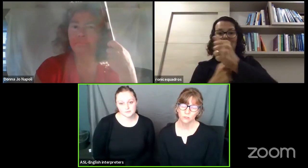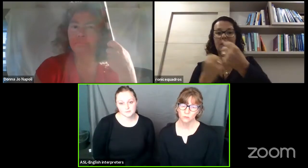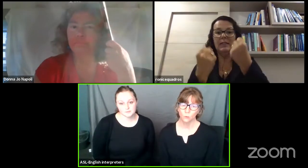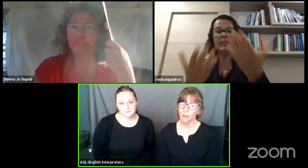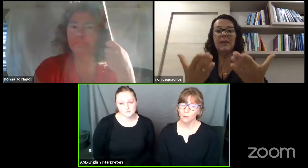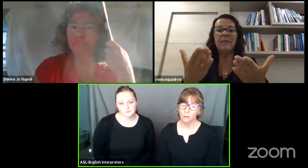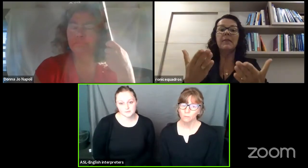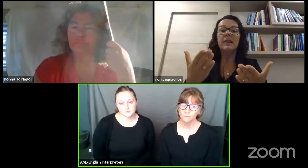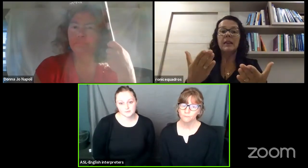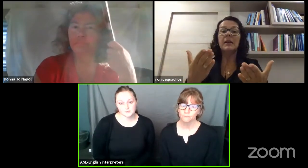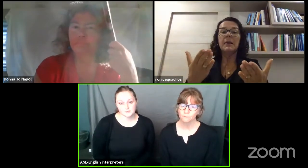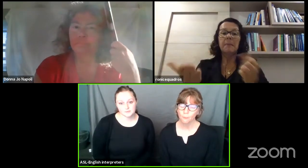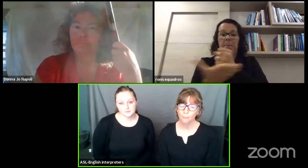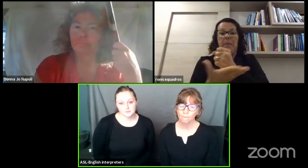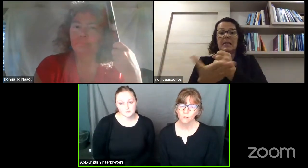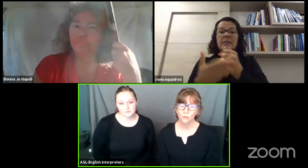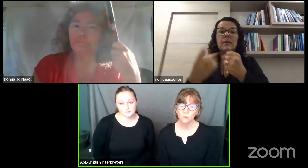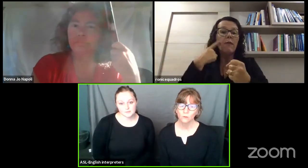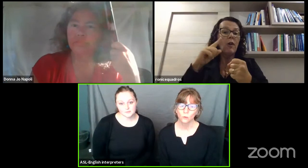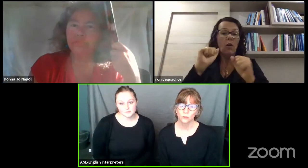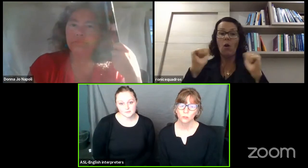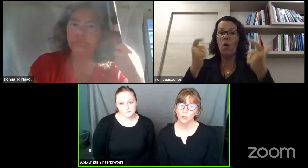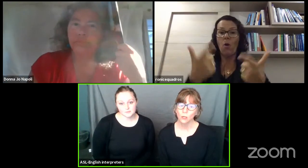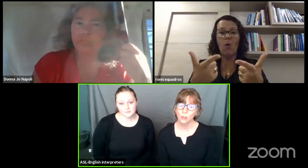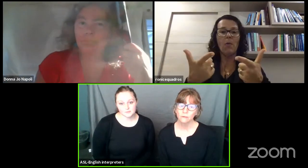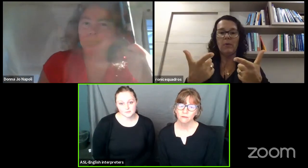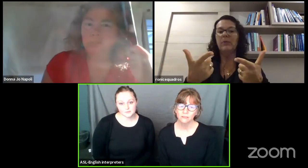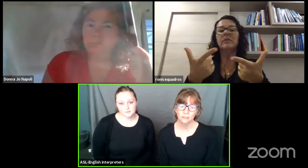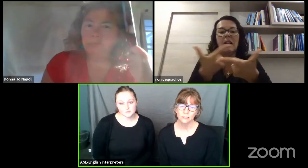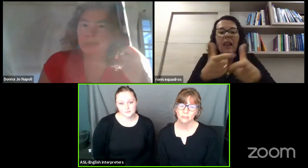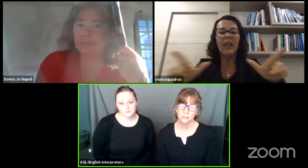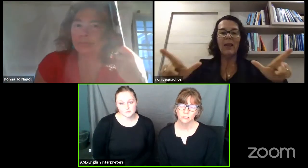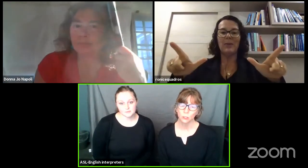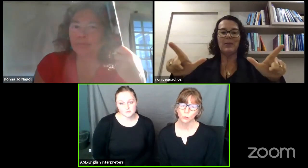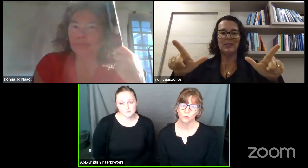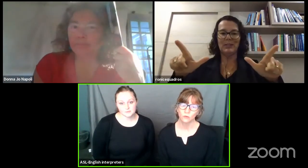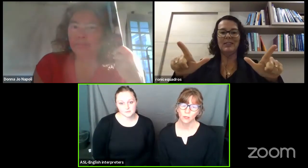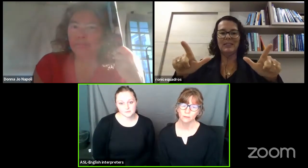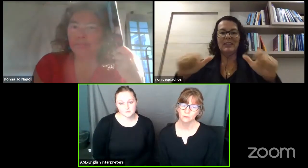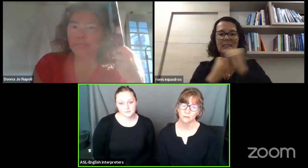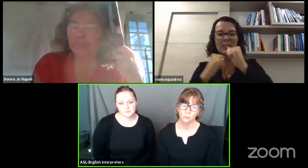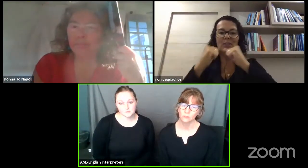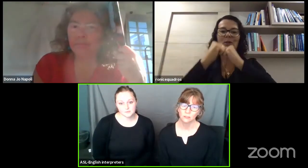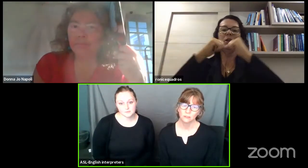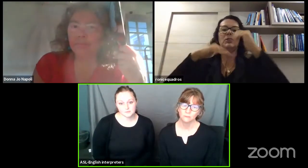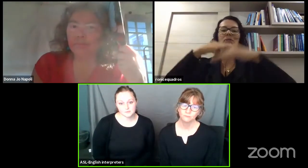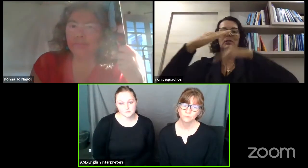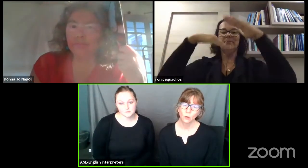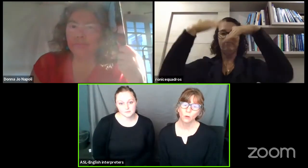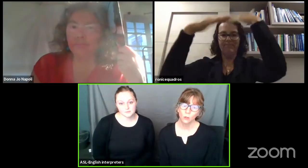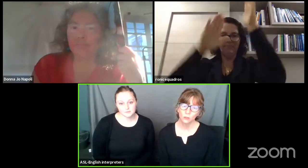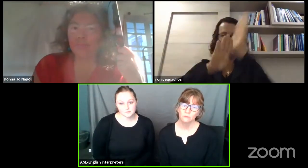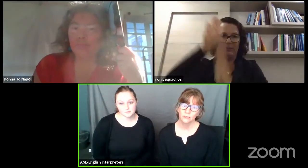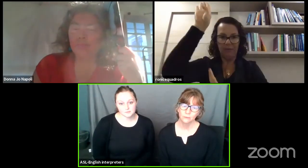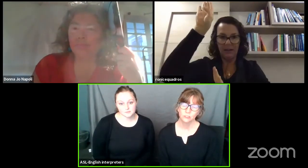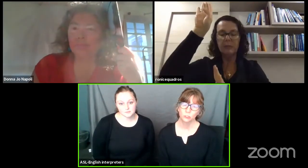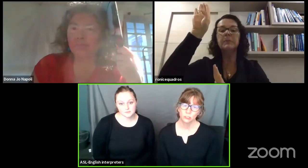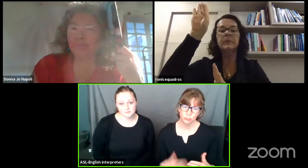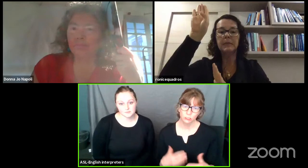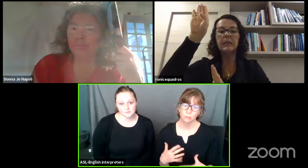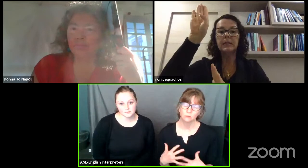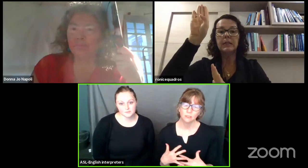second language as well. So there's a lot of evidence that shows that all of